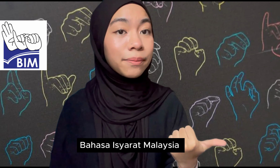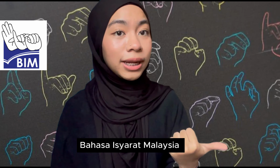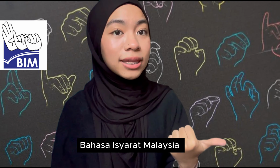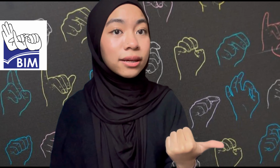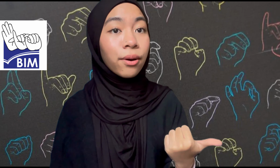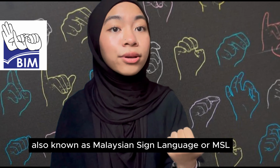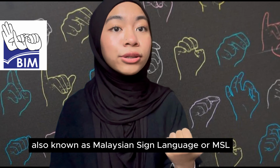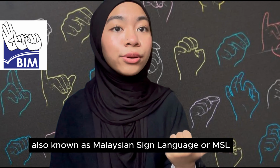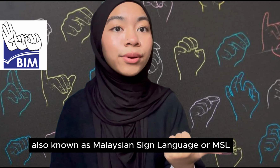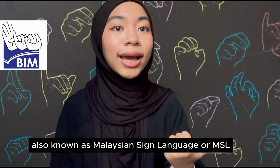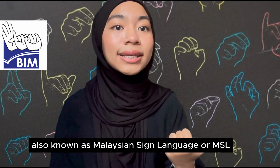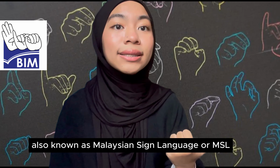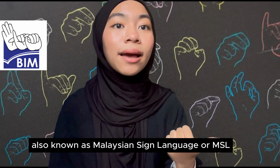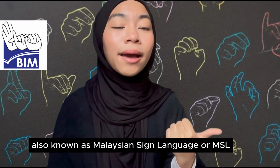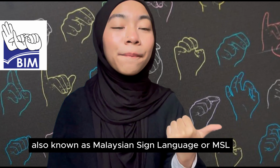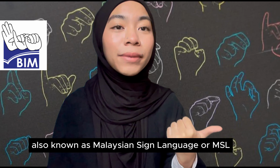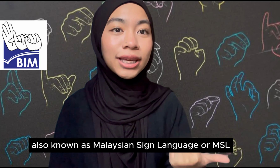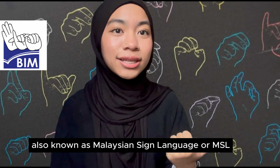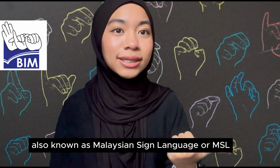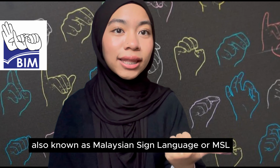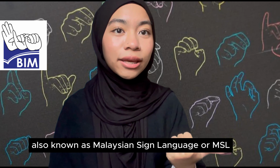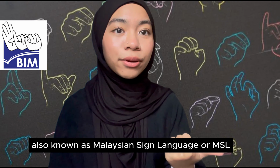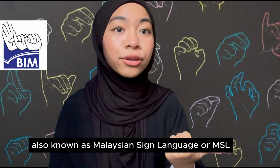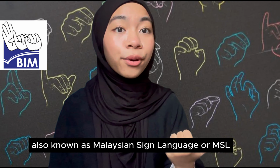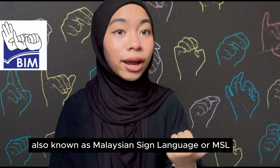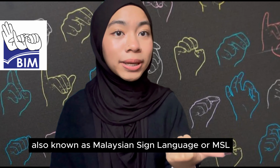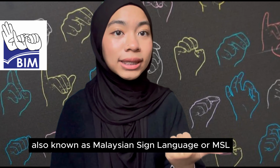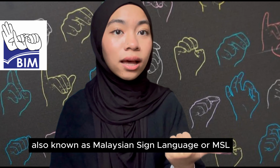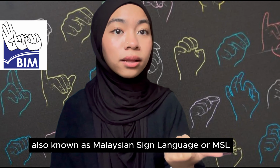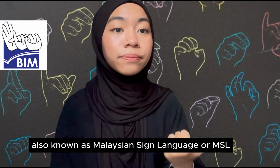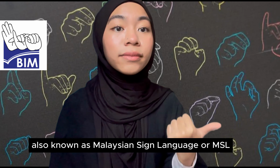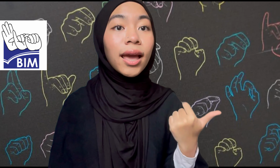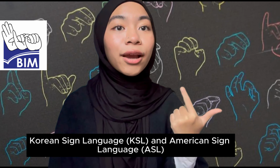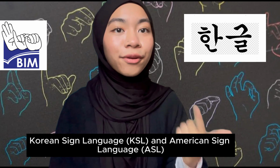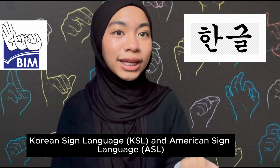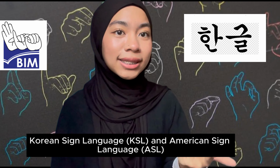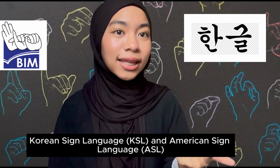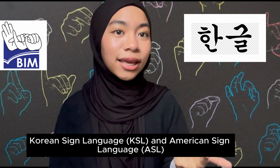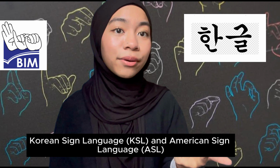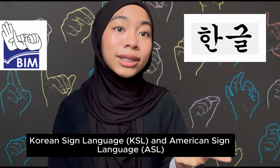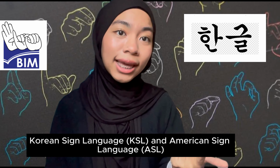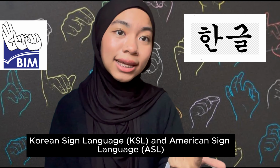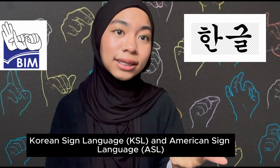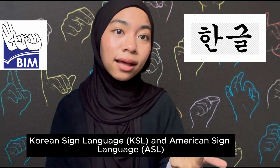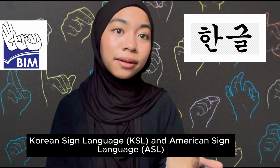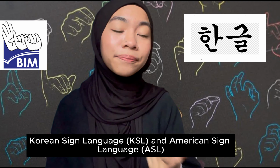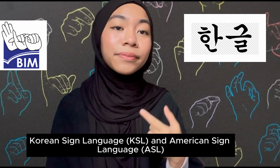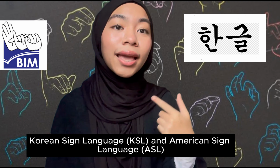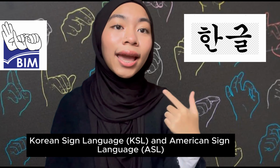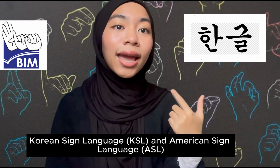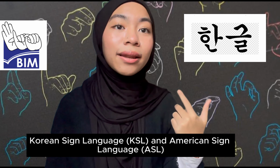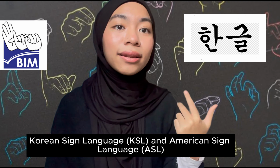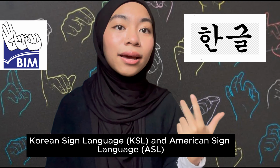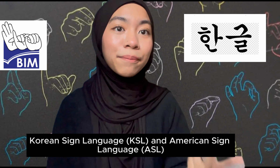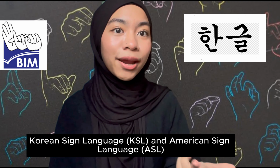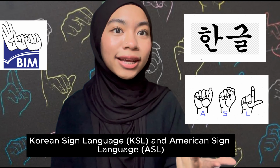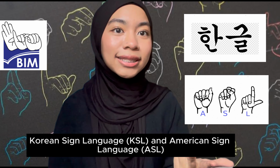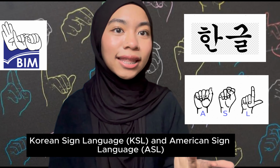Malaysia, also known as Malaysian Sign Language or MSL, Korean Sign Language KSL, and American Sign